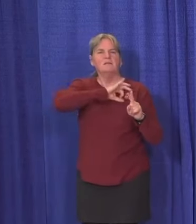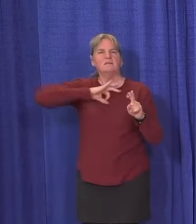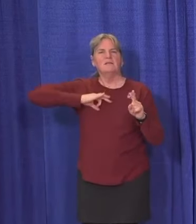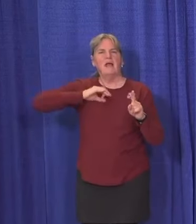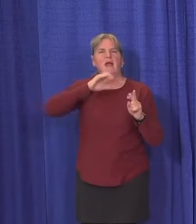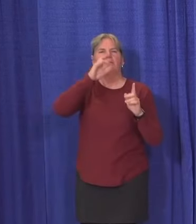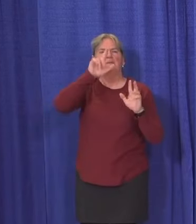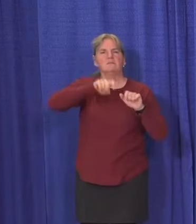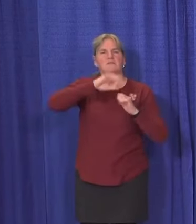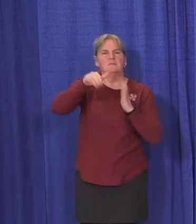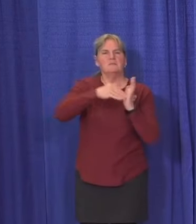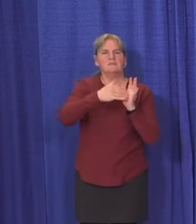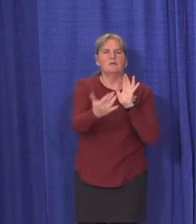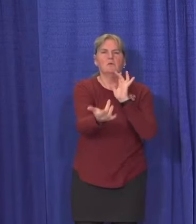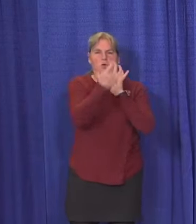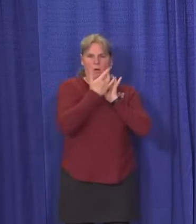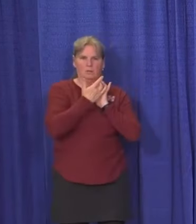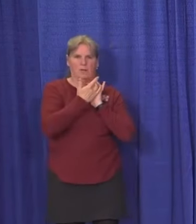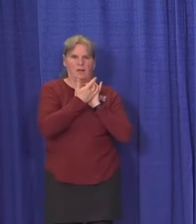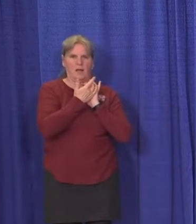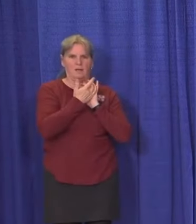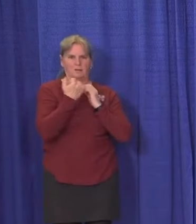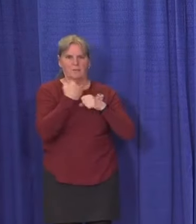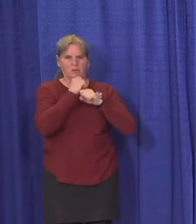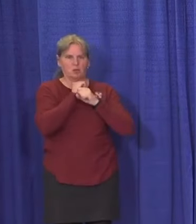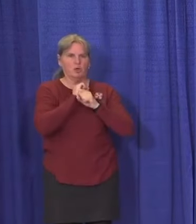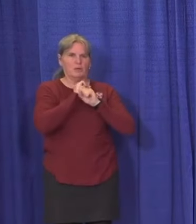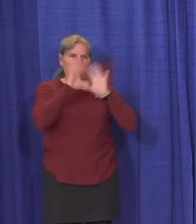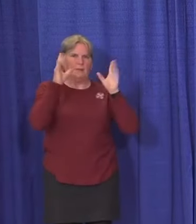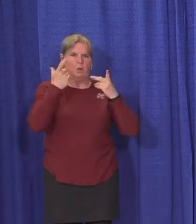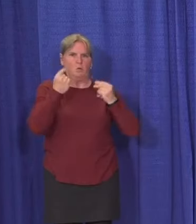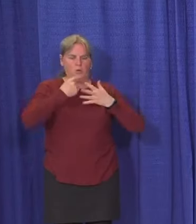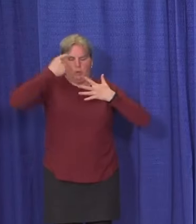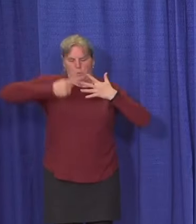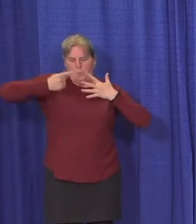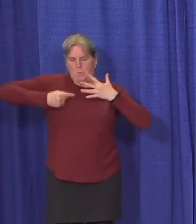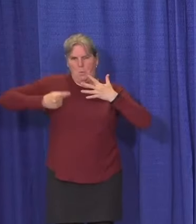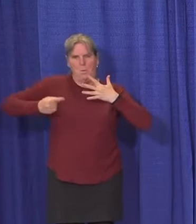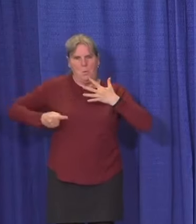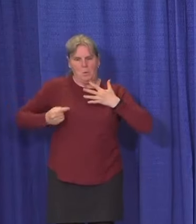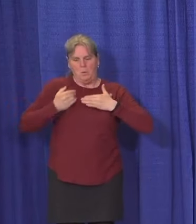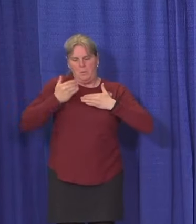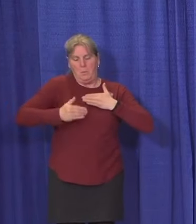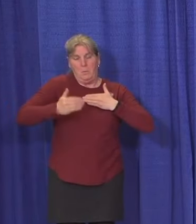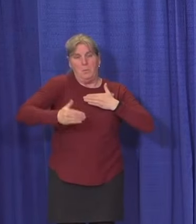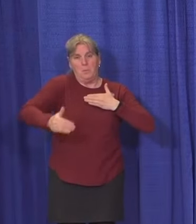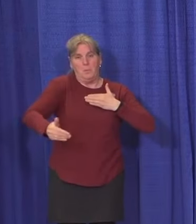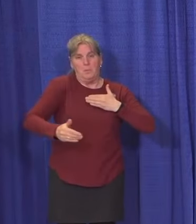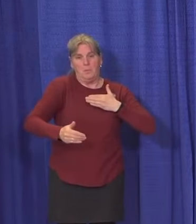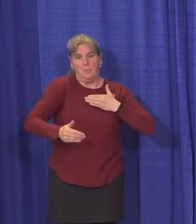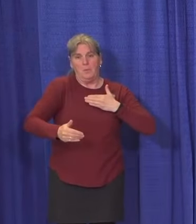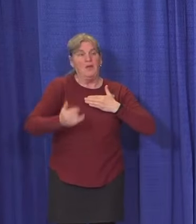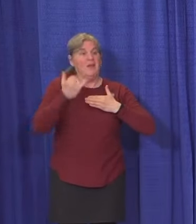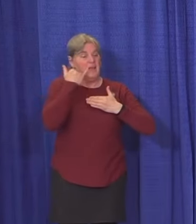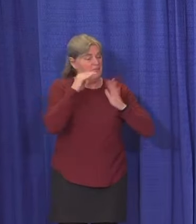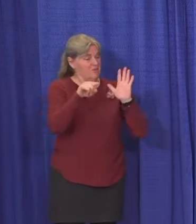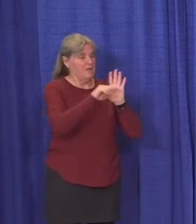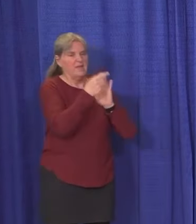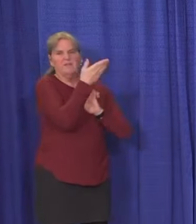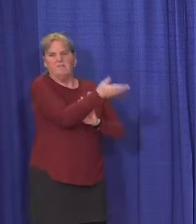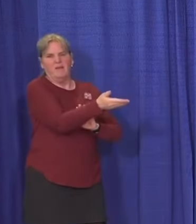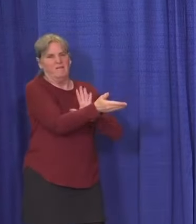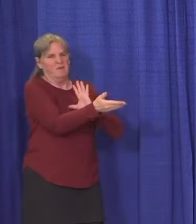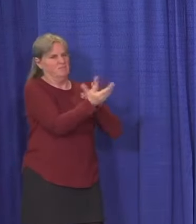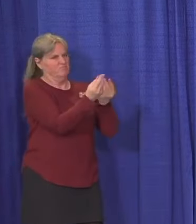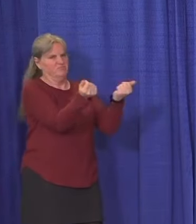test positive to ensure they are informed promptly and instructed on next steps. To access the tool,